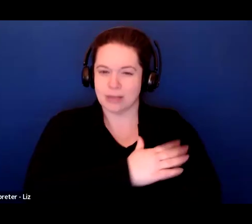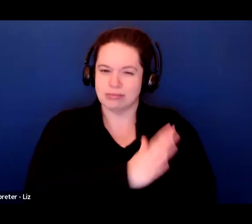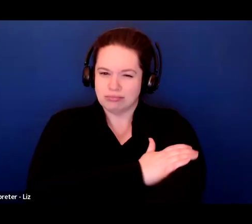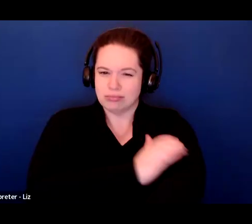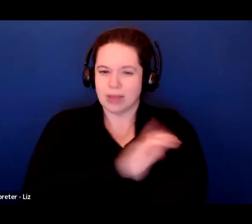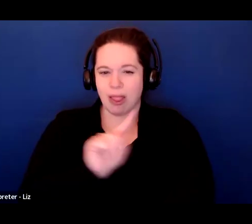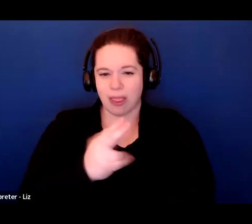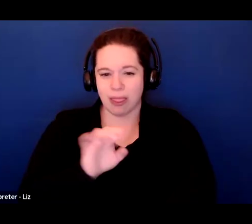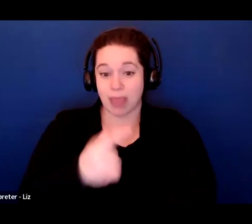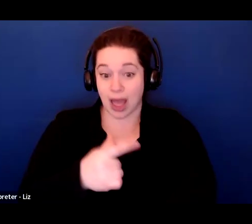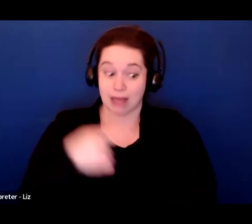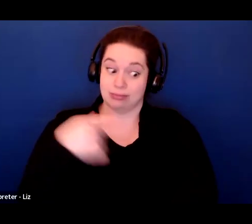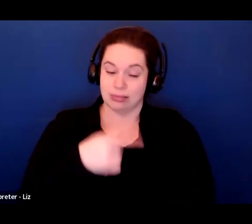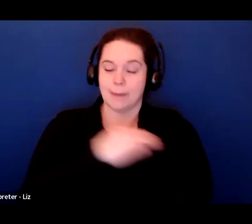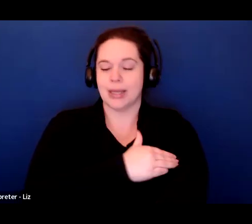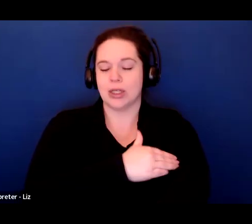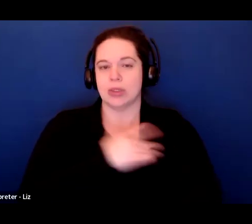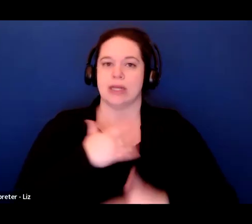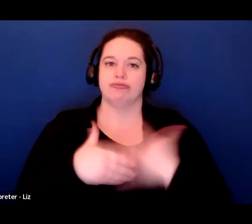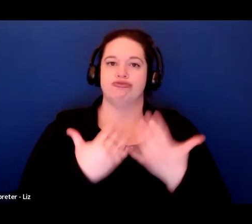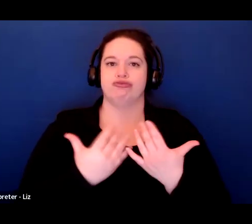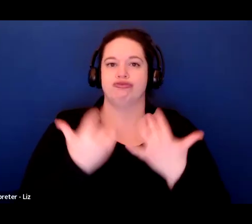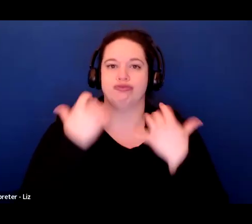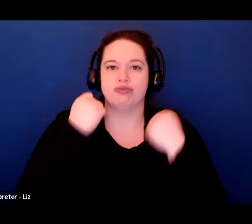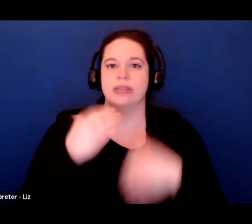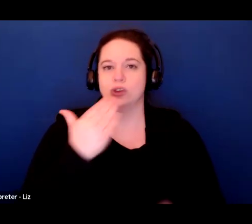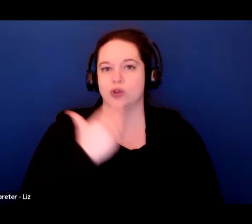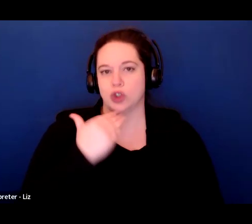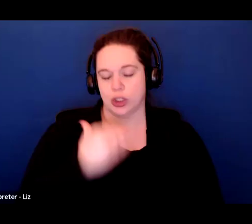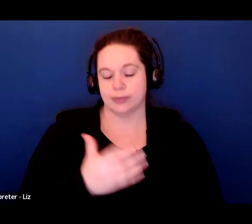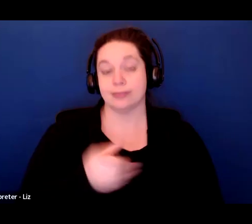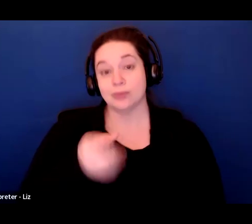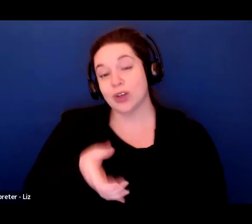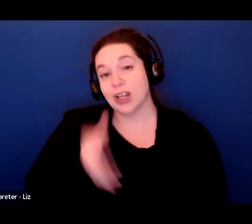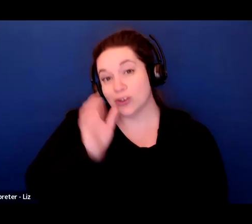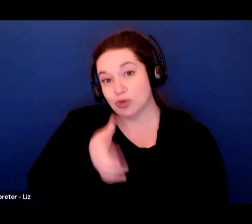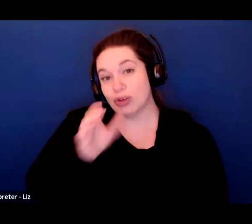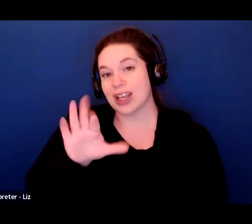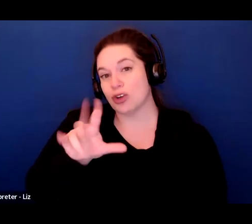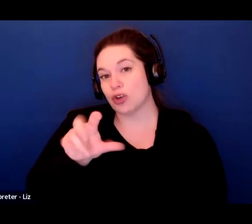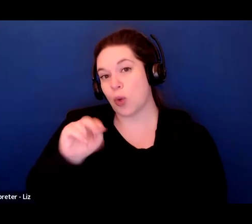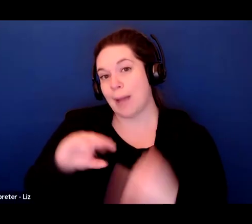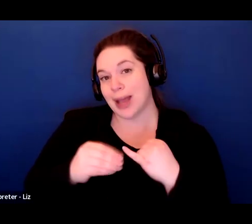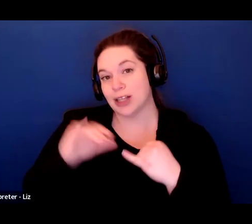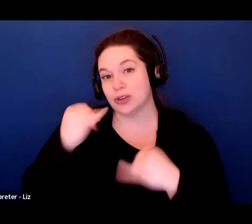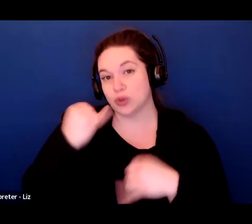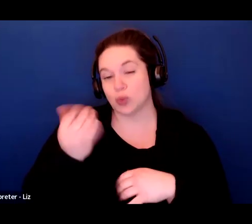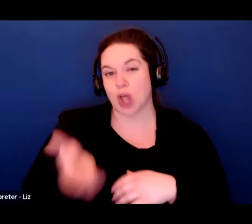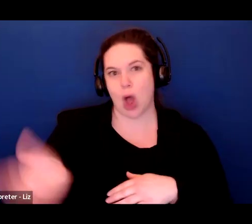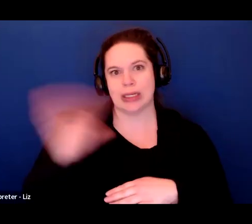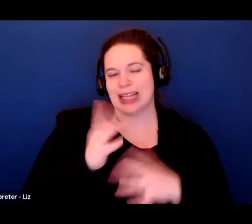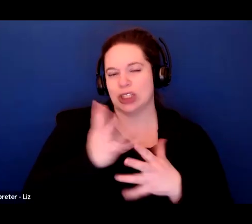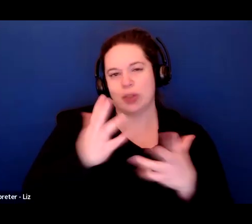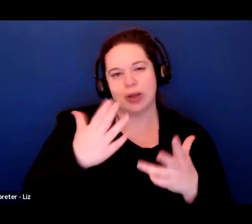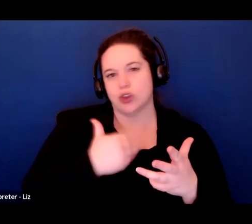thighs, then that really metabolizes a lot of sugar. Now, if you're drinking, like cranberry juice all day long, that's just too much